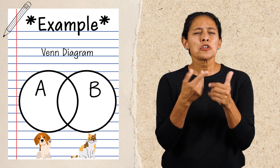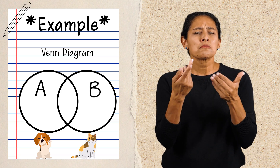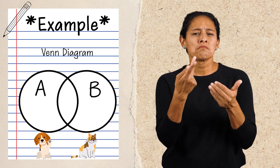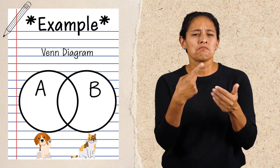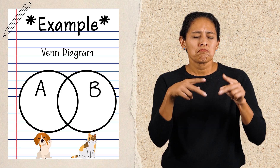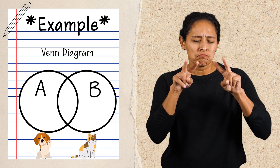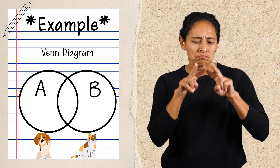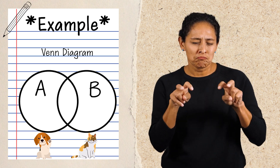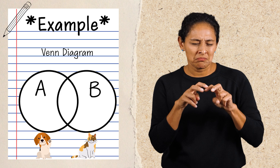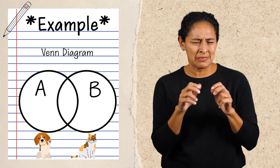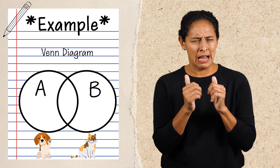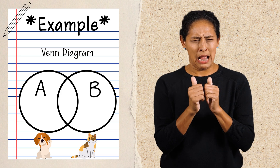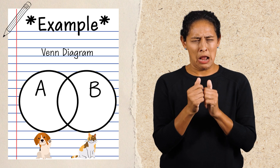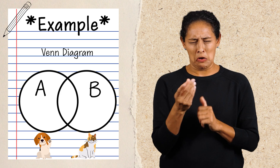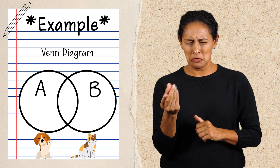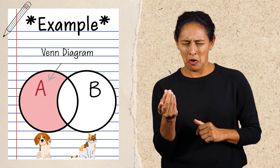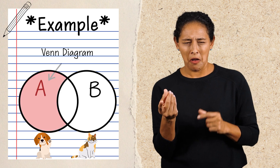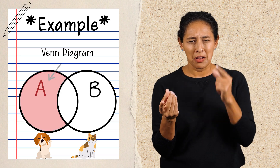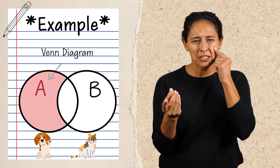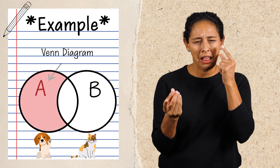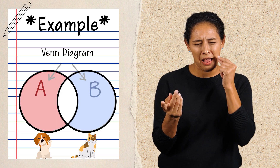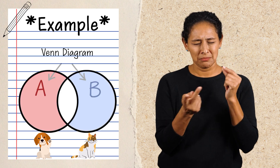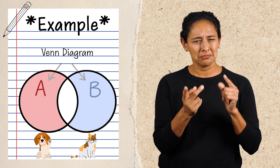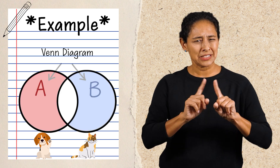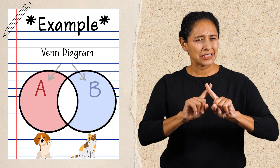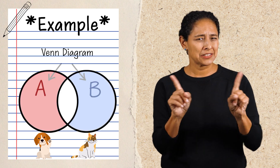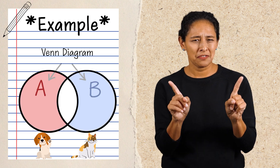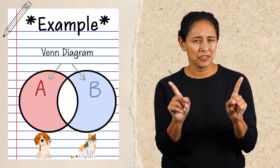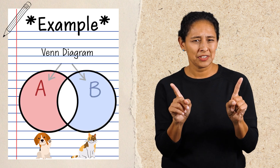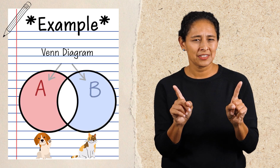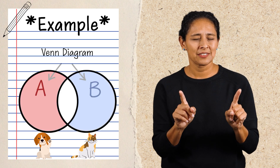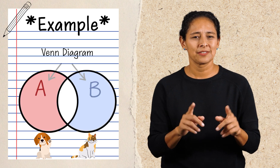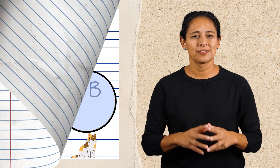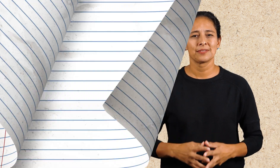First, let's look at how dogs and cats are different.